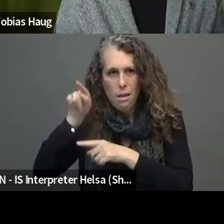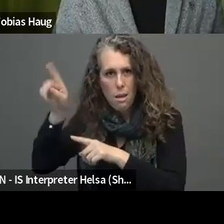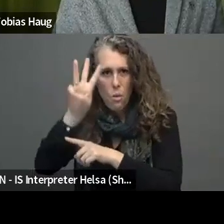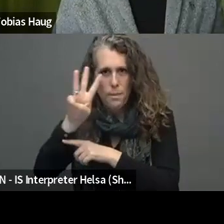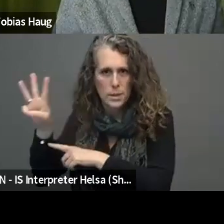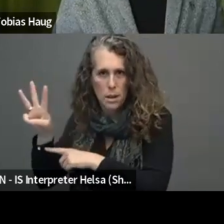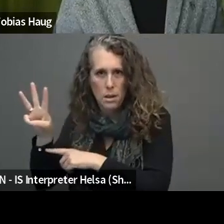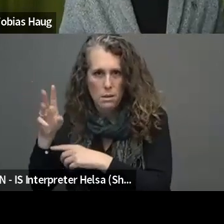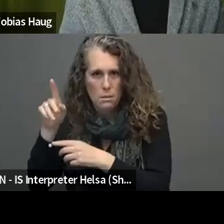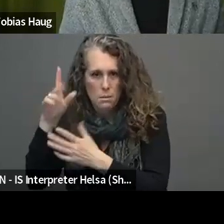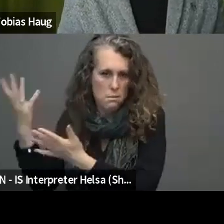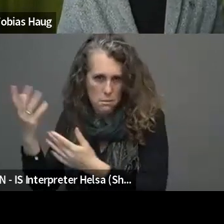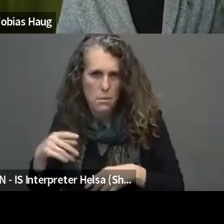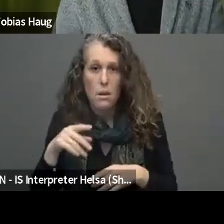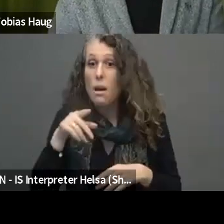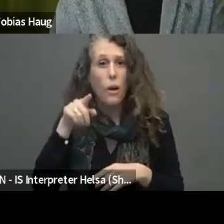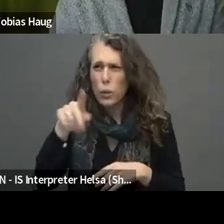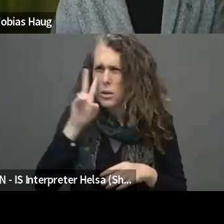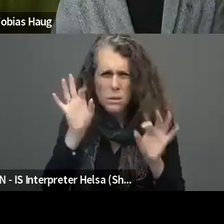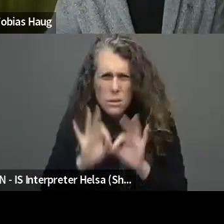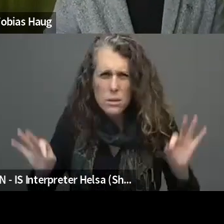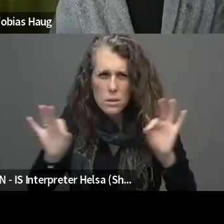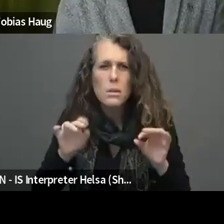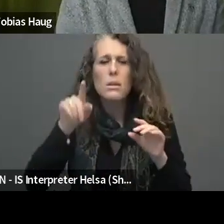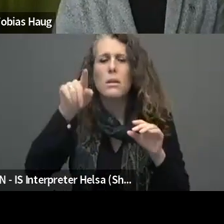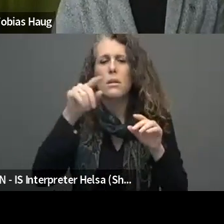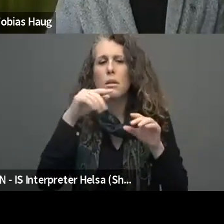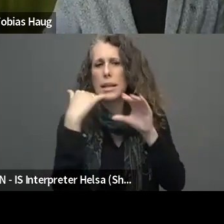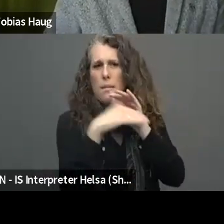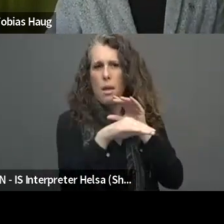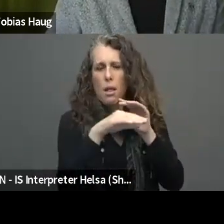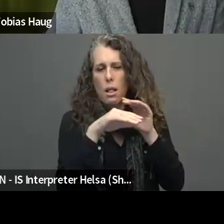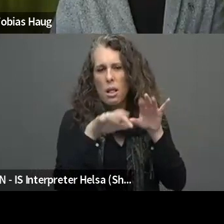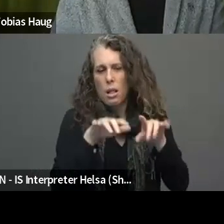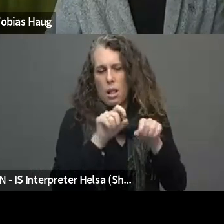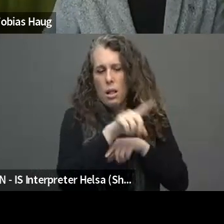to Tobias. His email is in the chat, so you will find it.